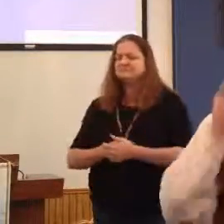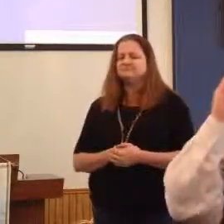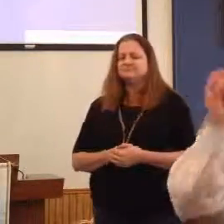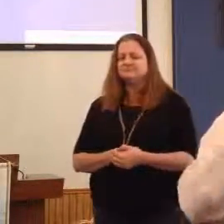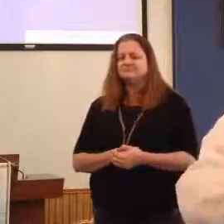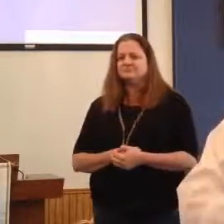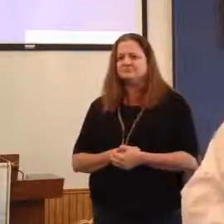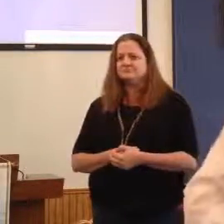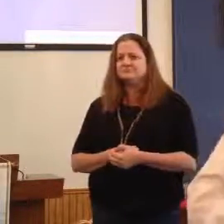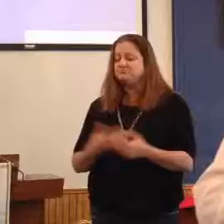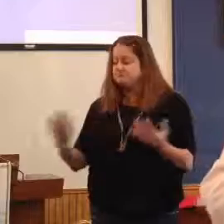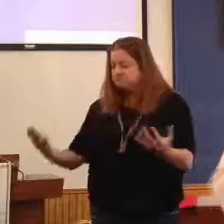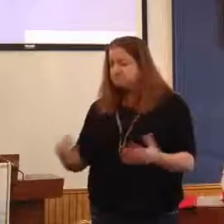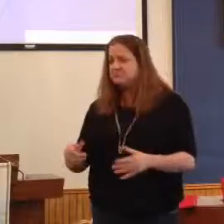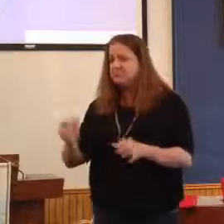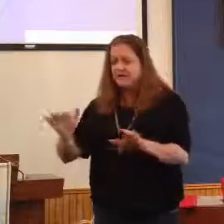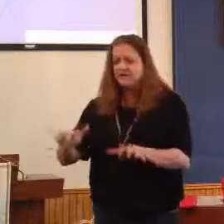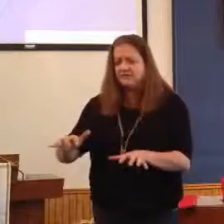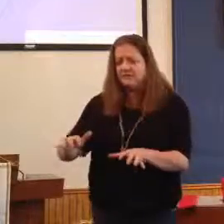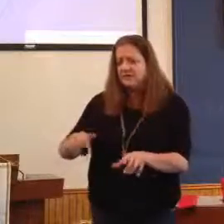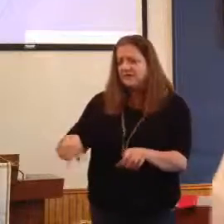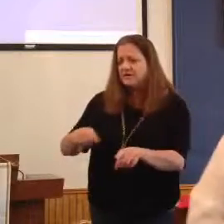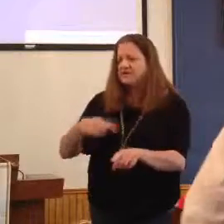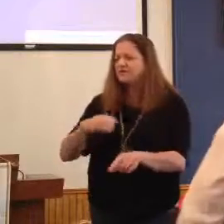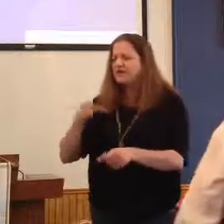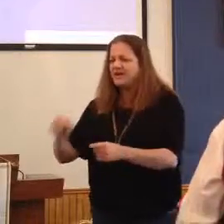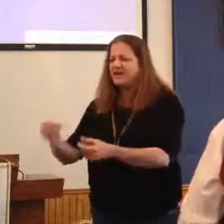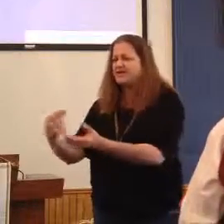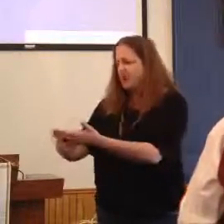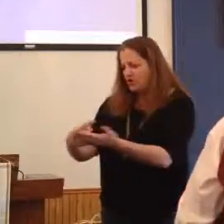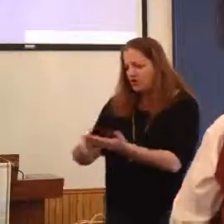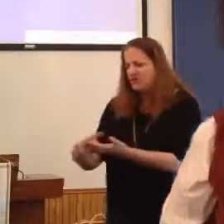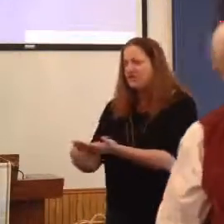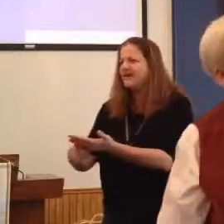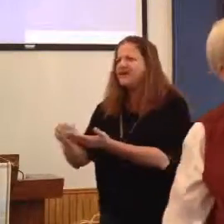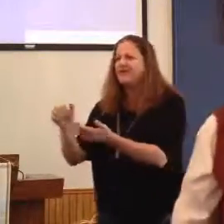You know, we can become a flock that negotiates our direction.